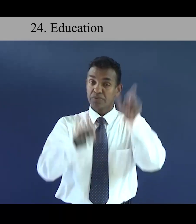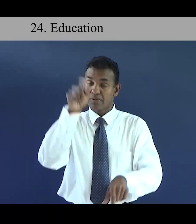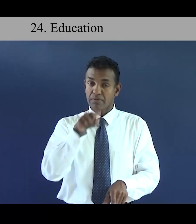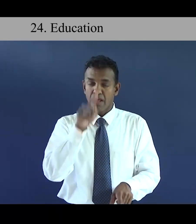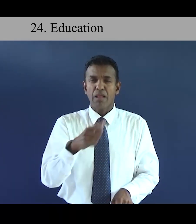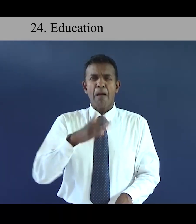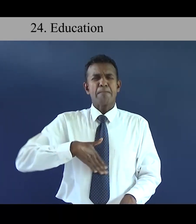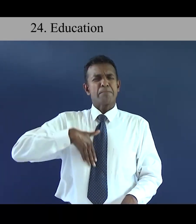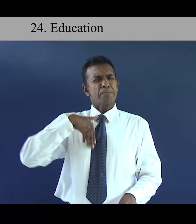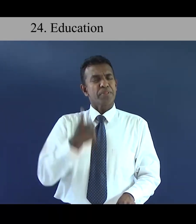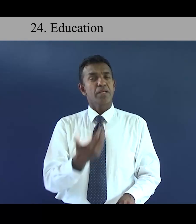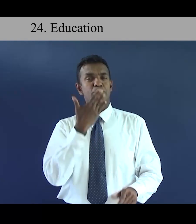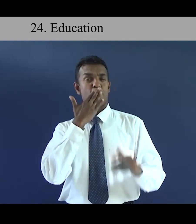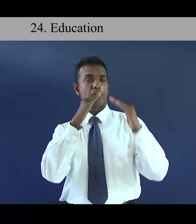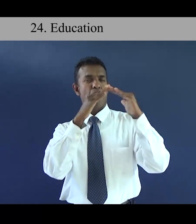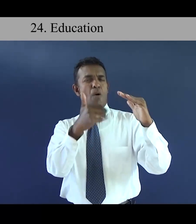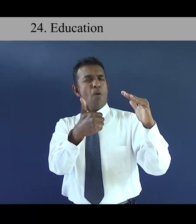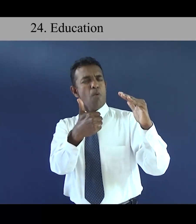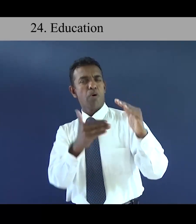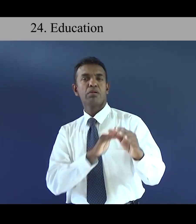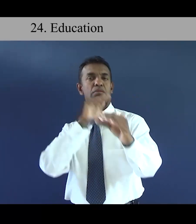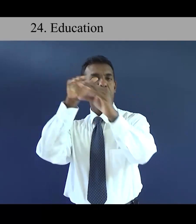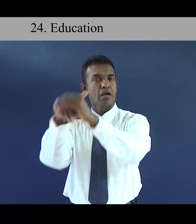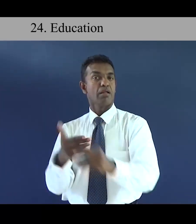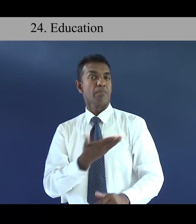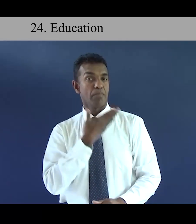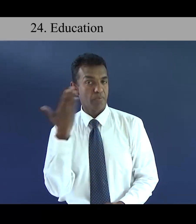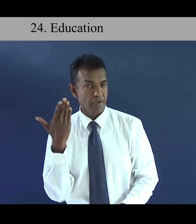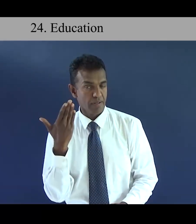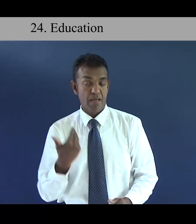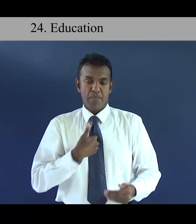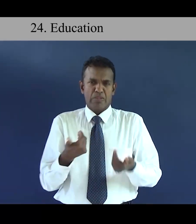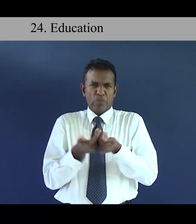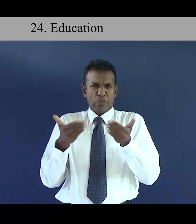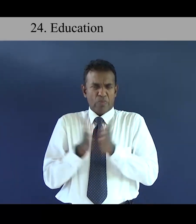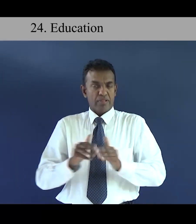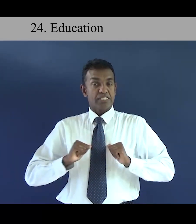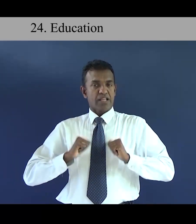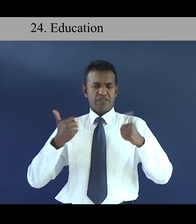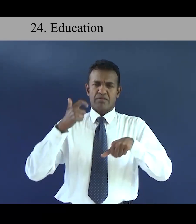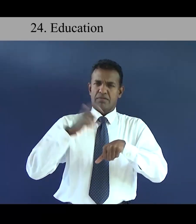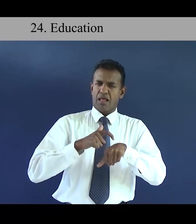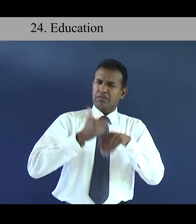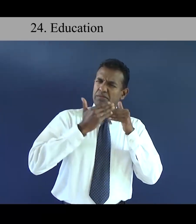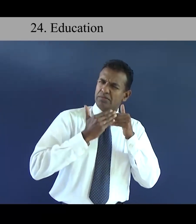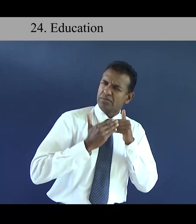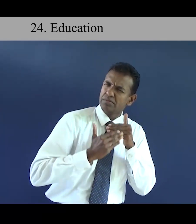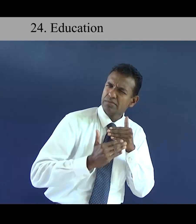throughout their lives, so that disabled people are able